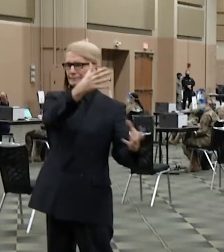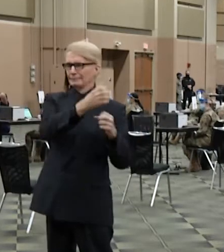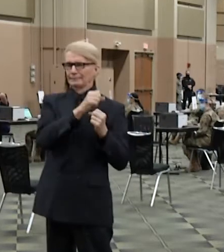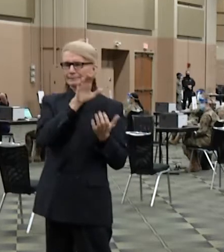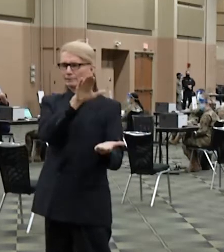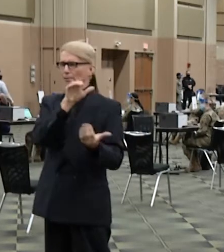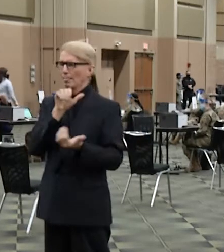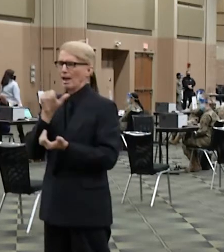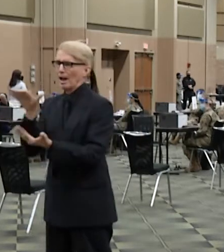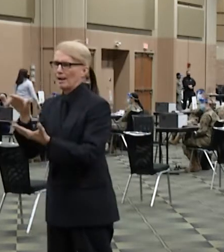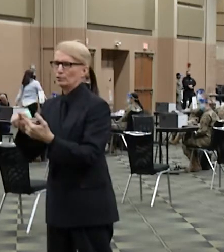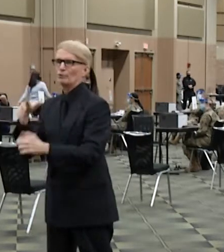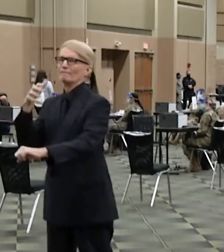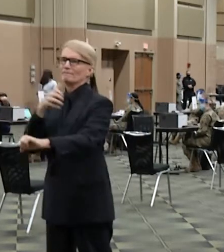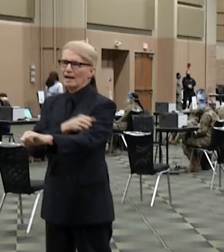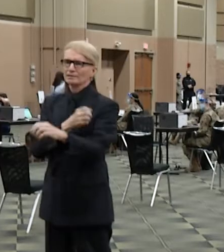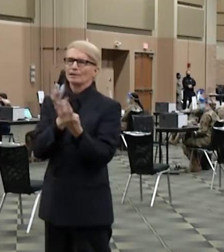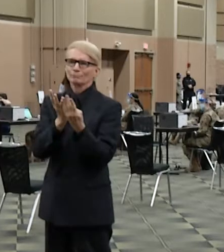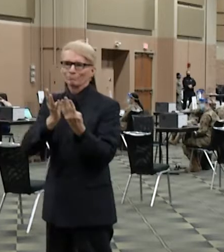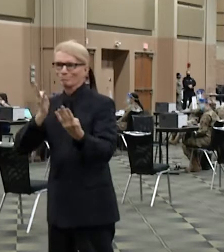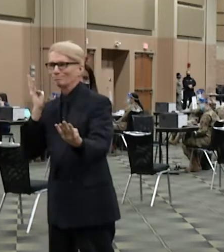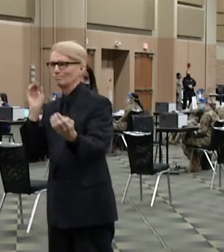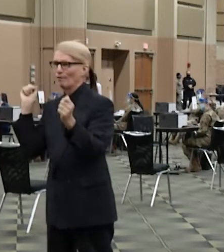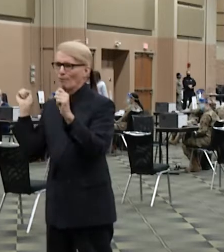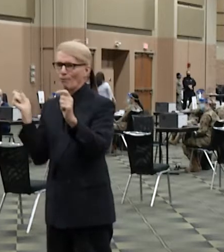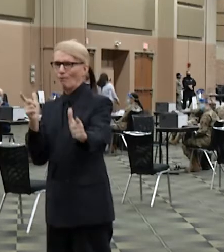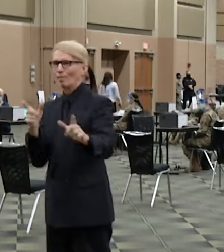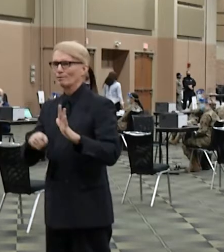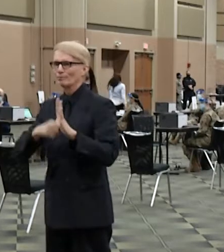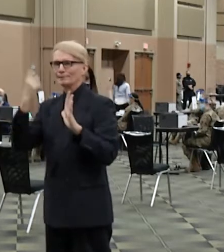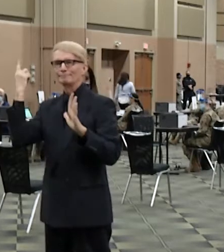supply to vaccinate everyone immediately.